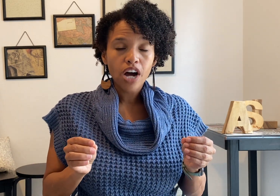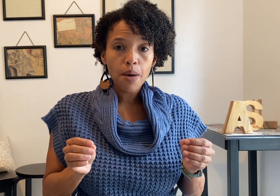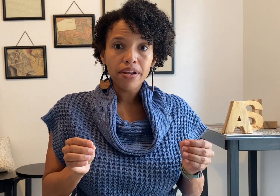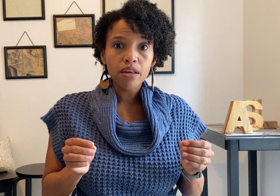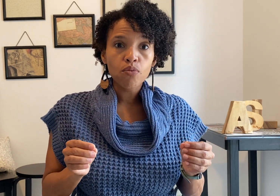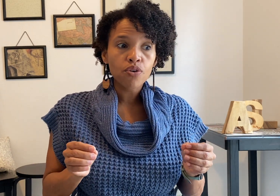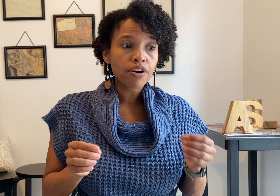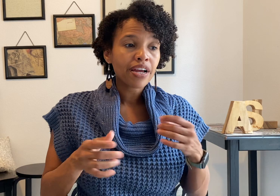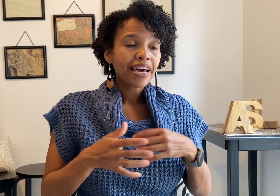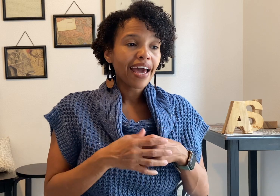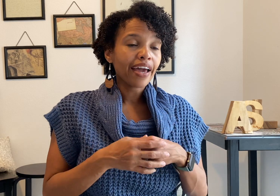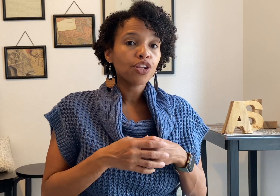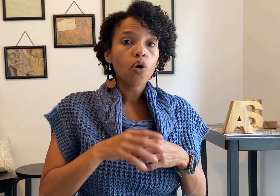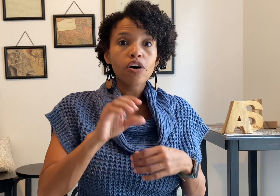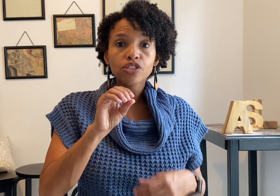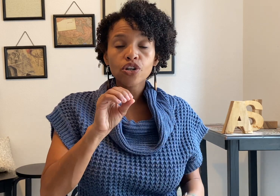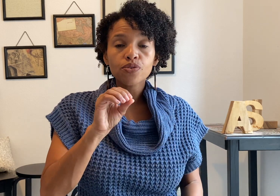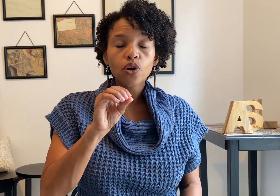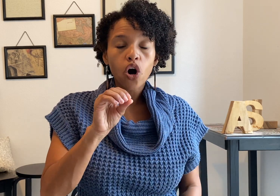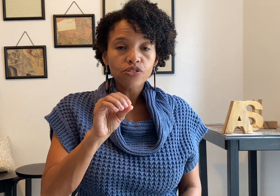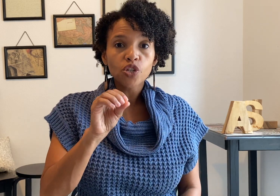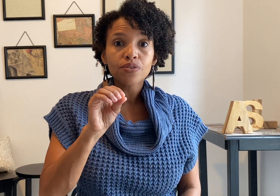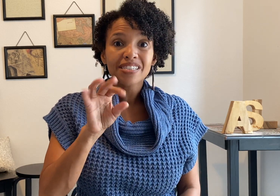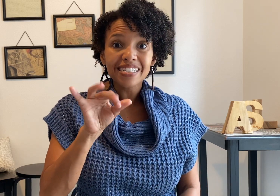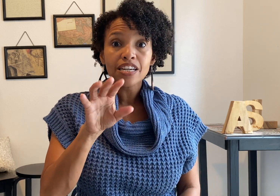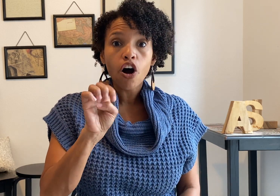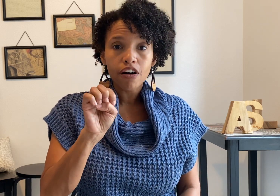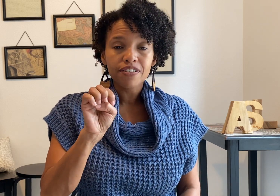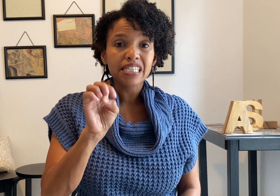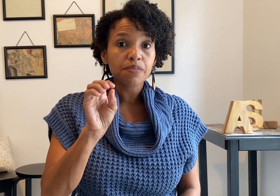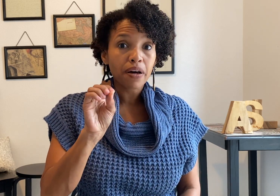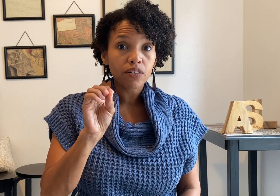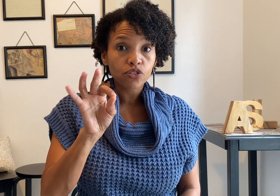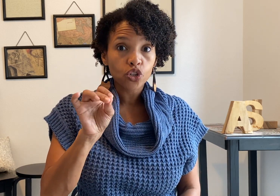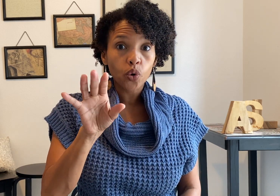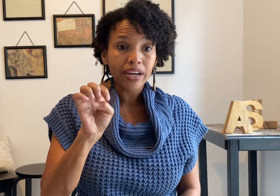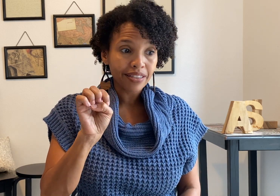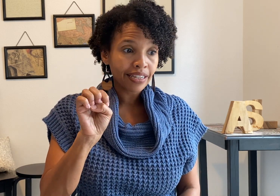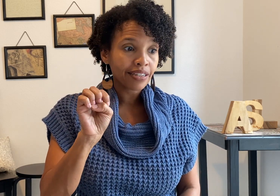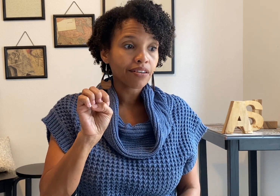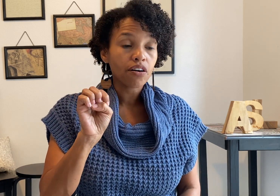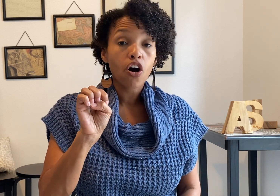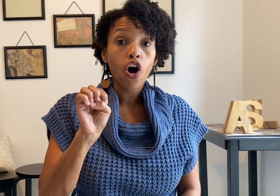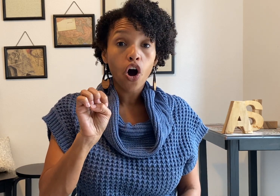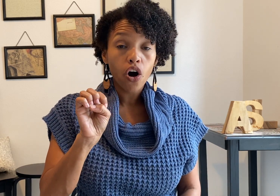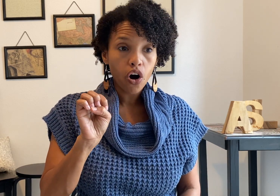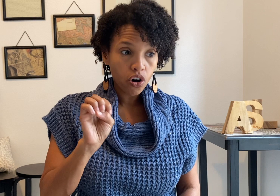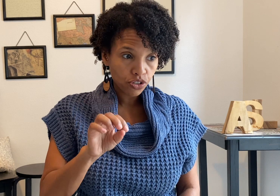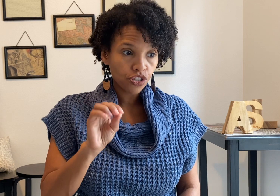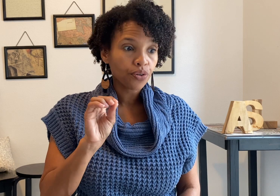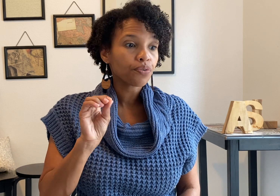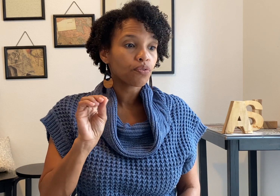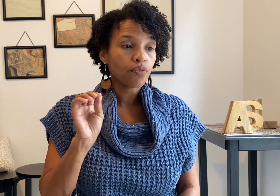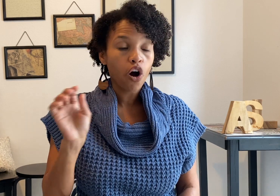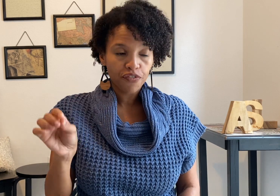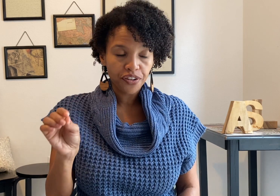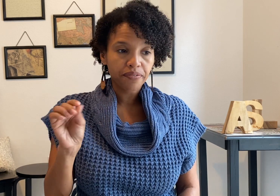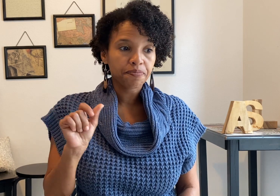common anymore. And you also will see office spelled quickly also, often. And